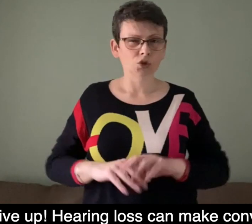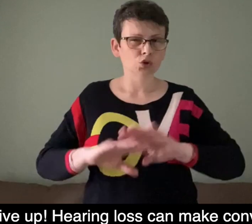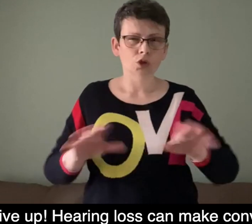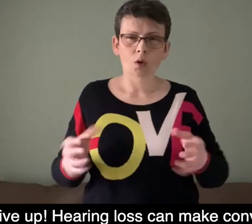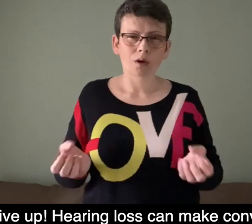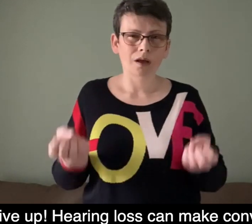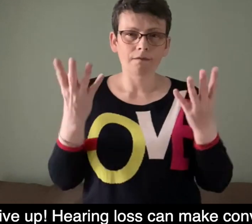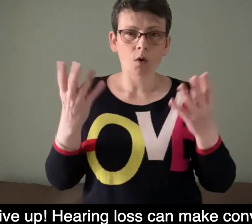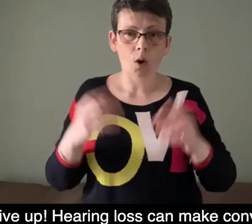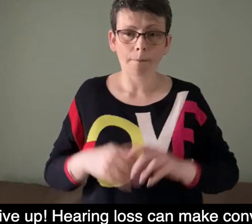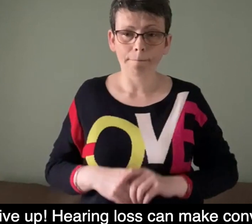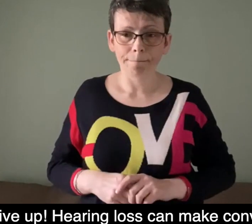Don't give up.